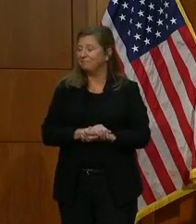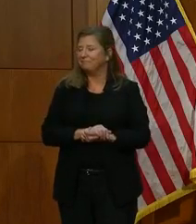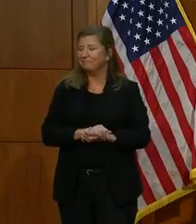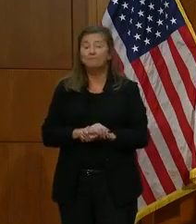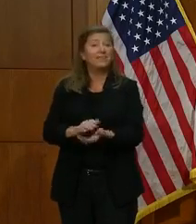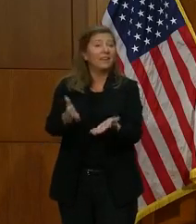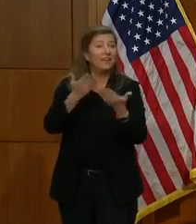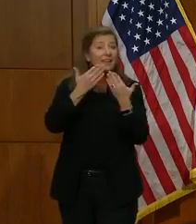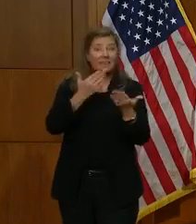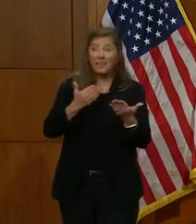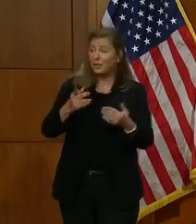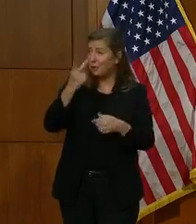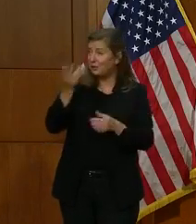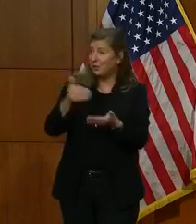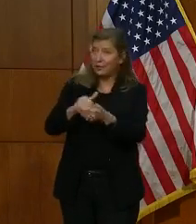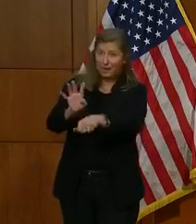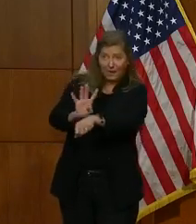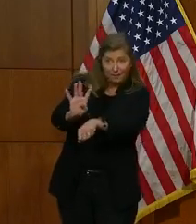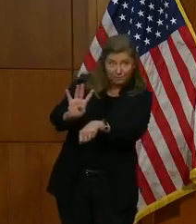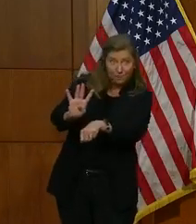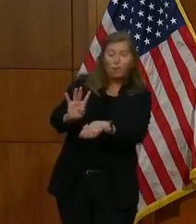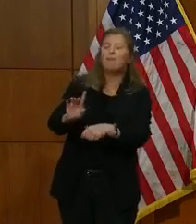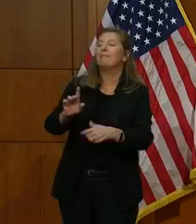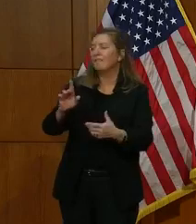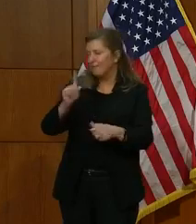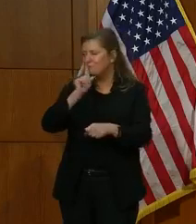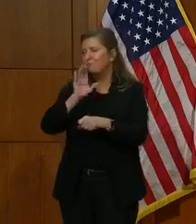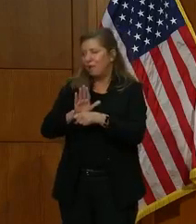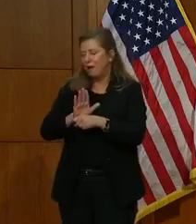All right, thank you. We'll be back at 4 p.m., and I promise we'll get